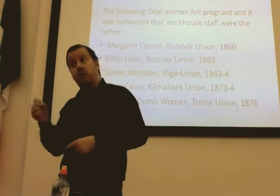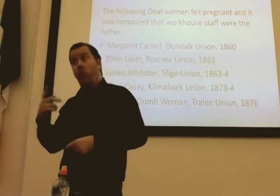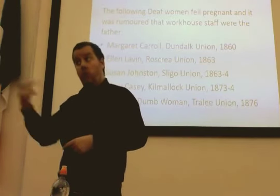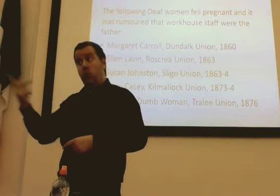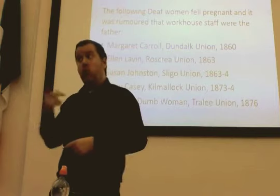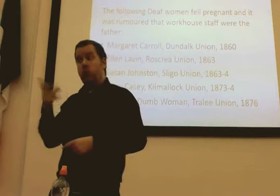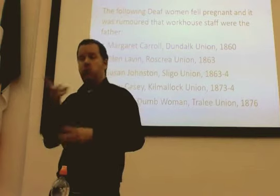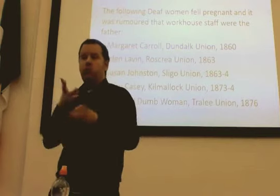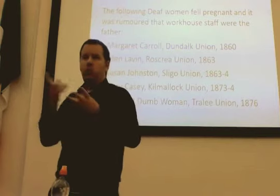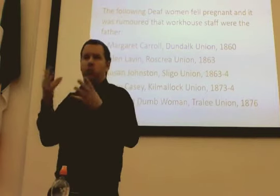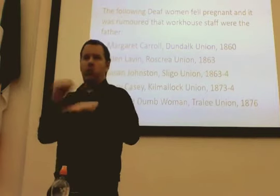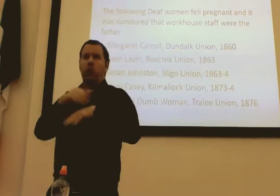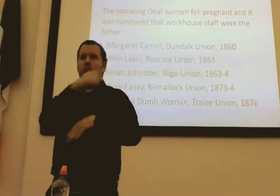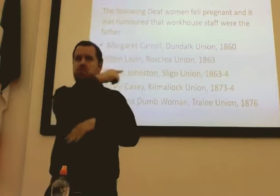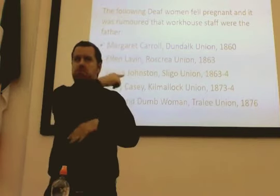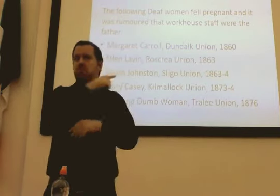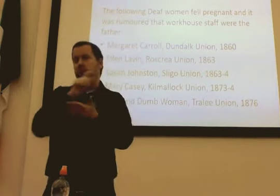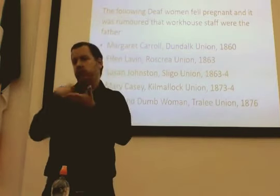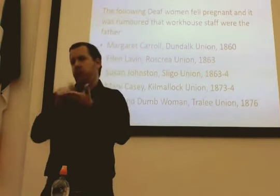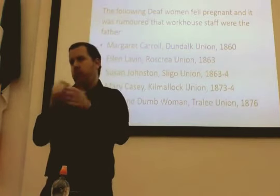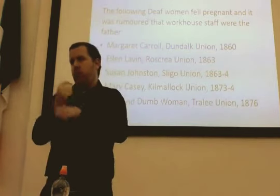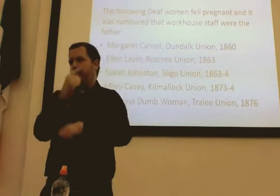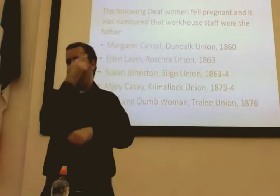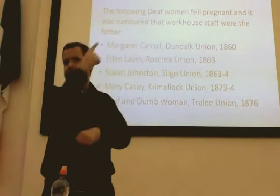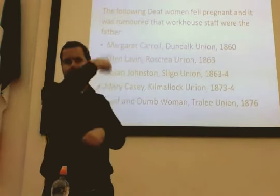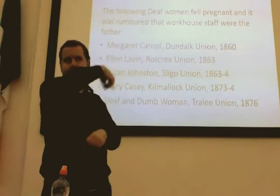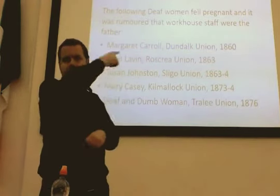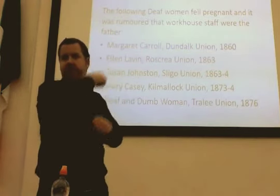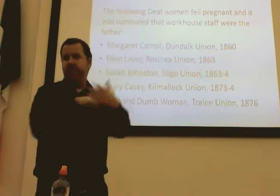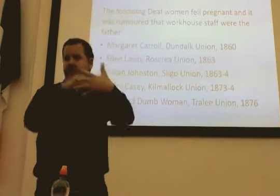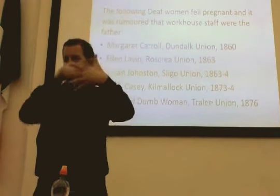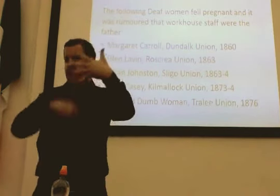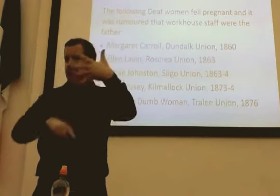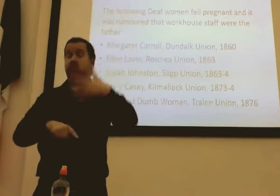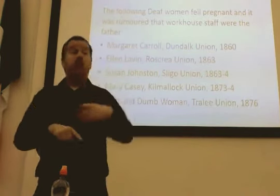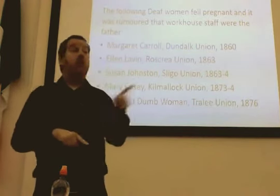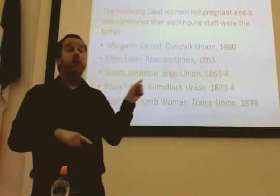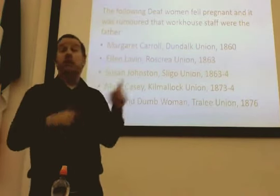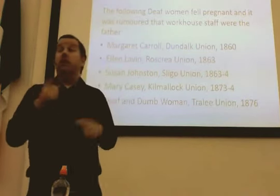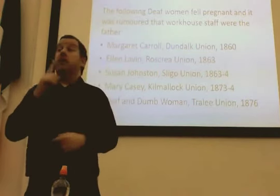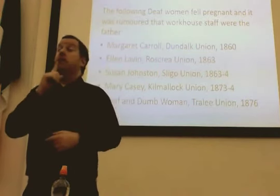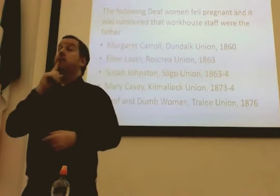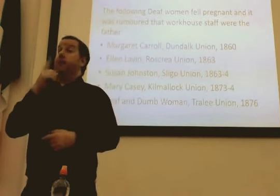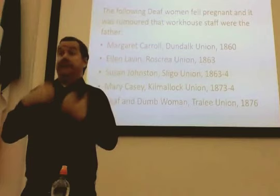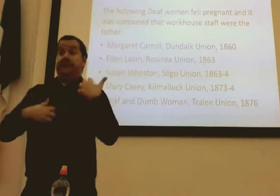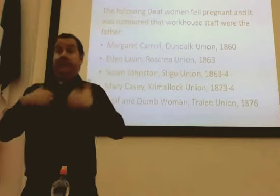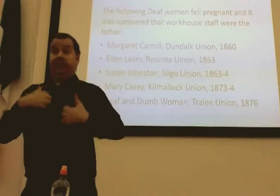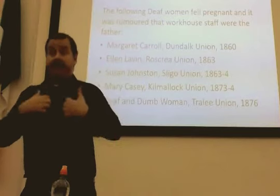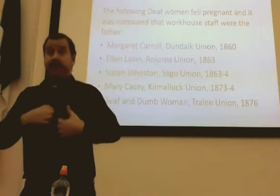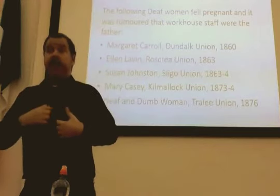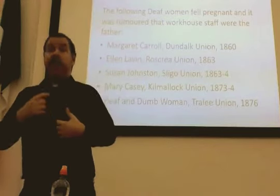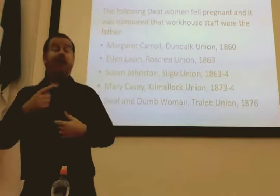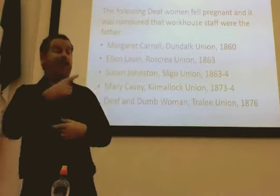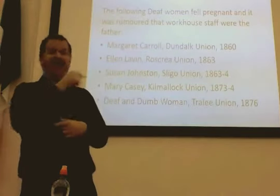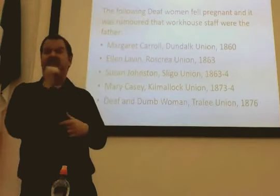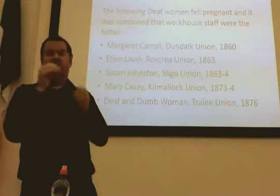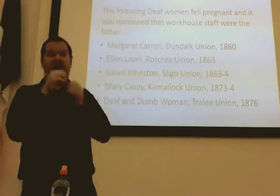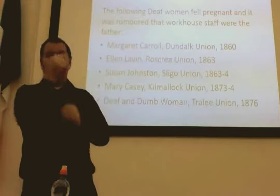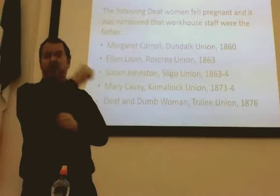all. Myself and Albion Jones are working on this to research more about these 5 women. But interestingly,